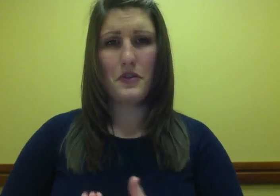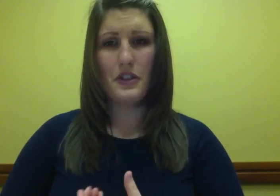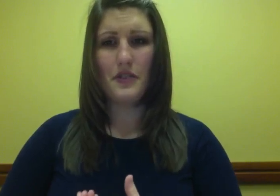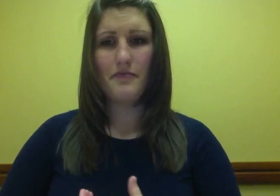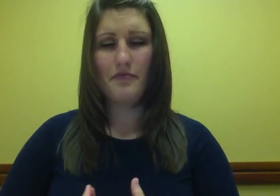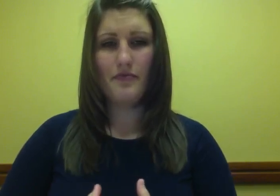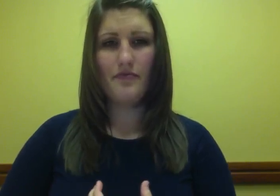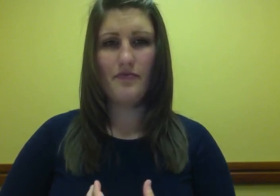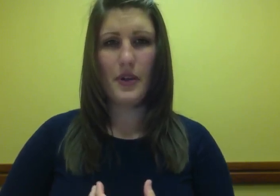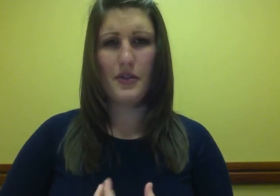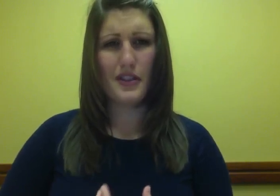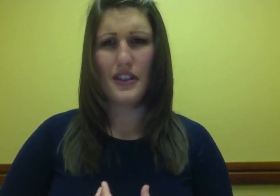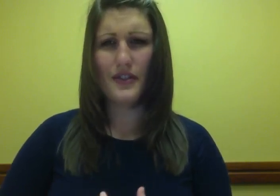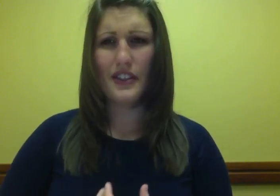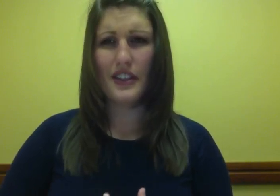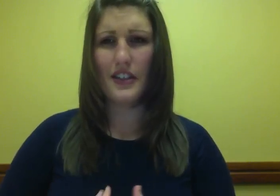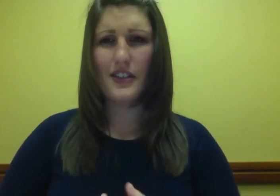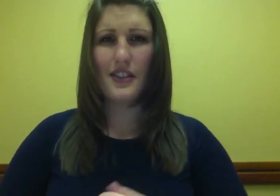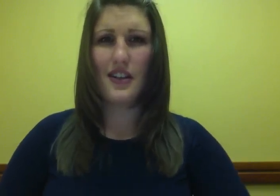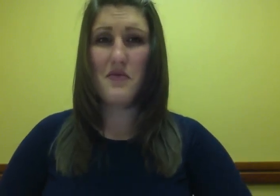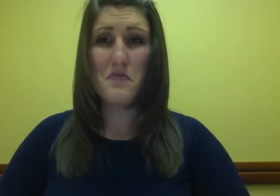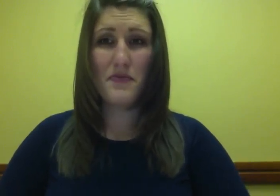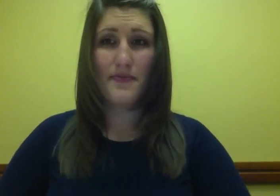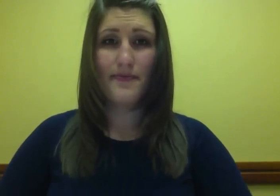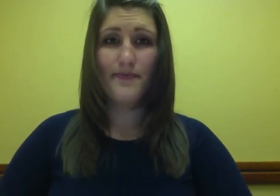Interesting. It's just a classifier, not actually a sign.